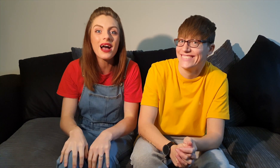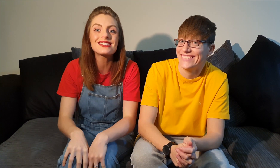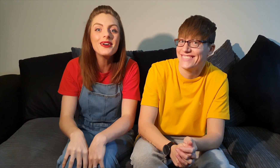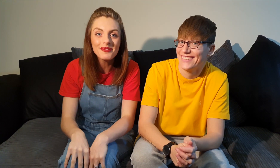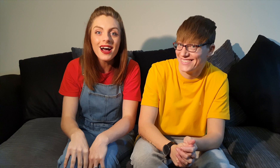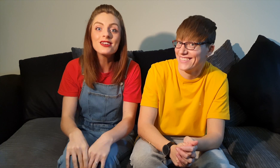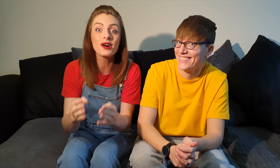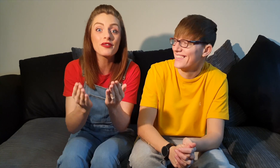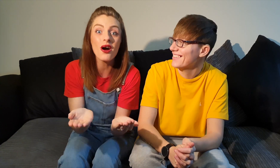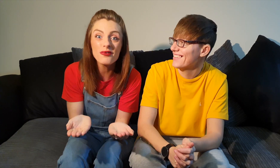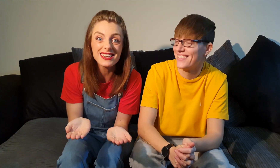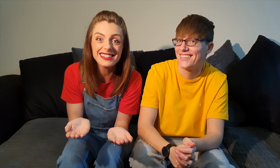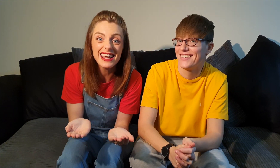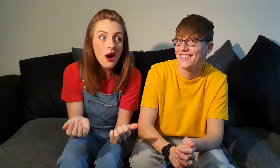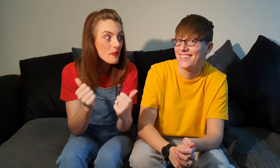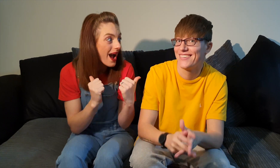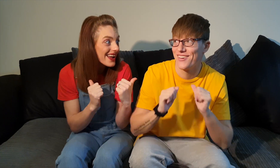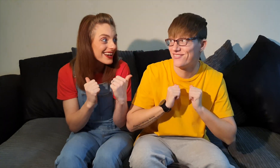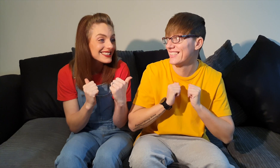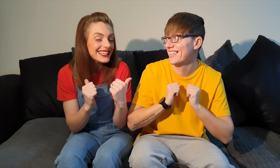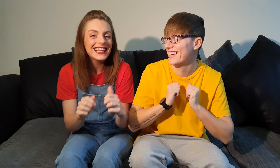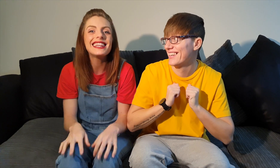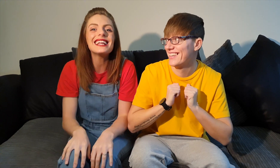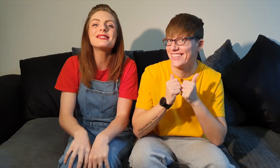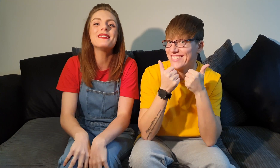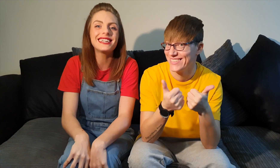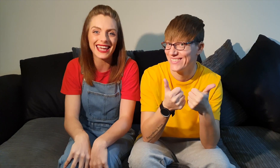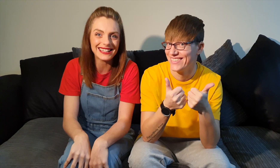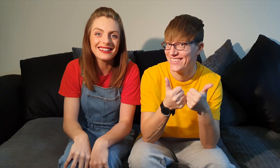at home. So if you're ready, we're ready, let's begin.